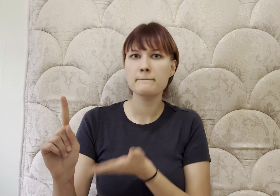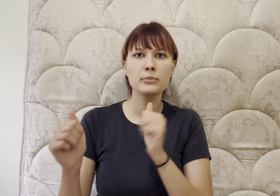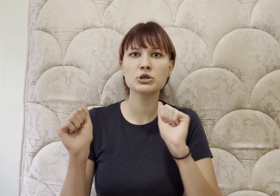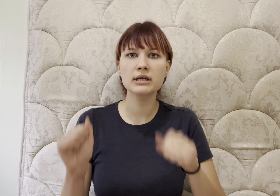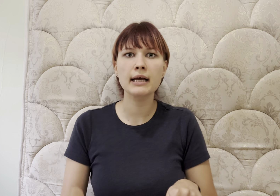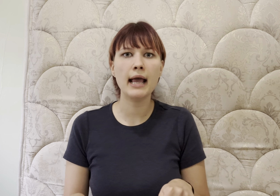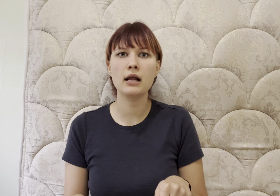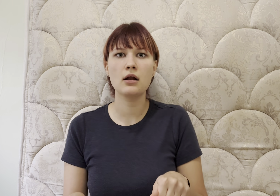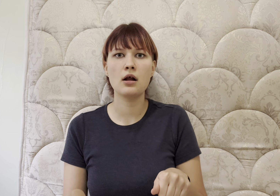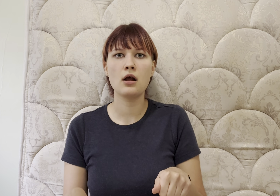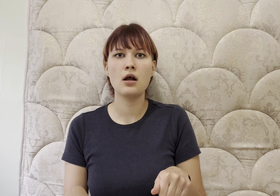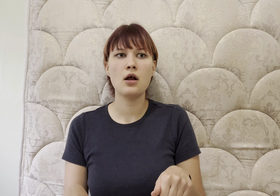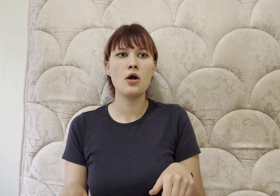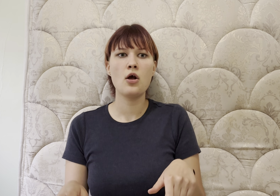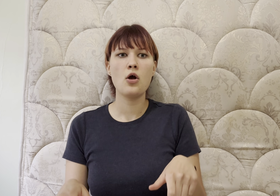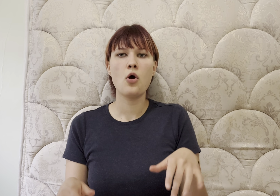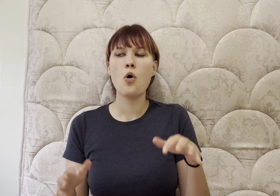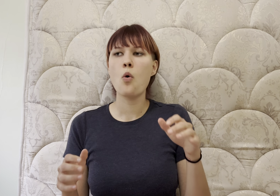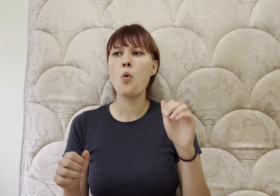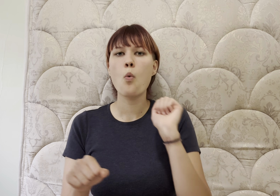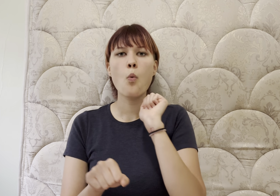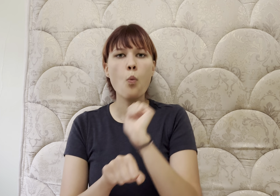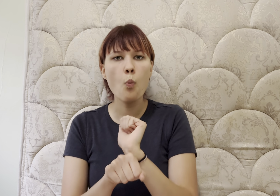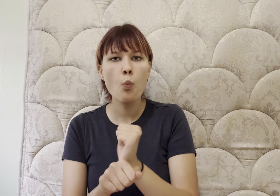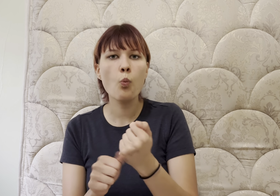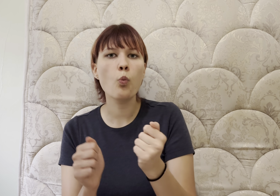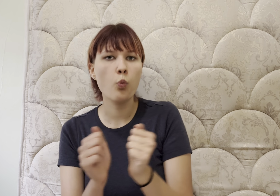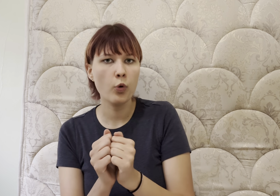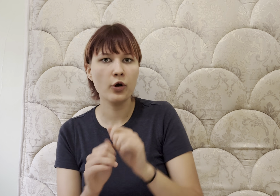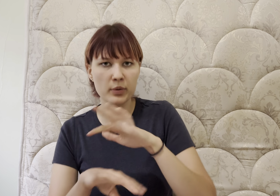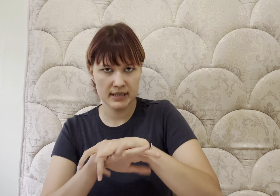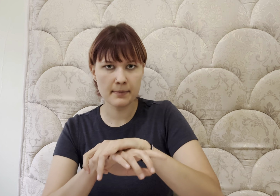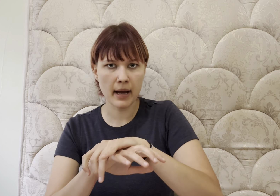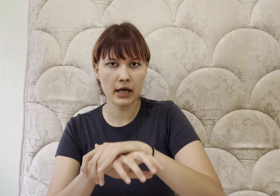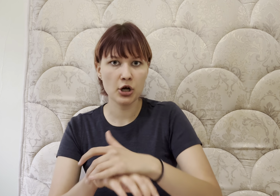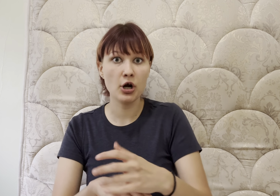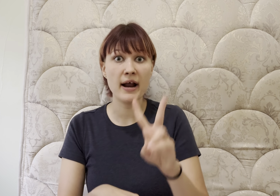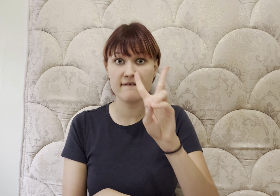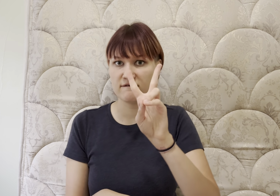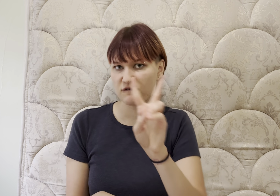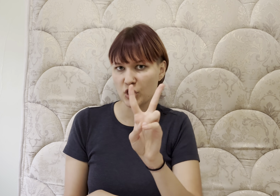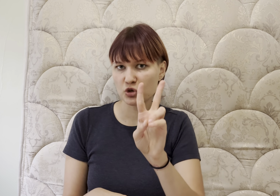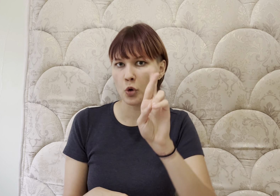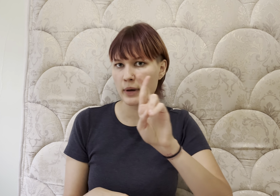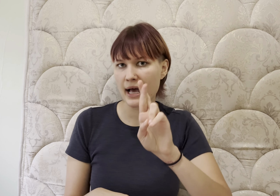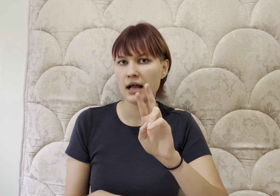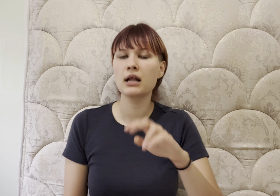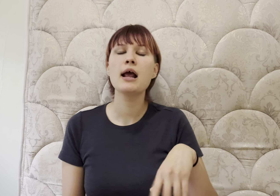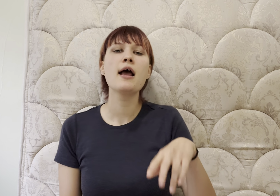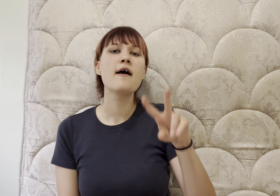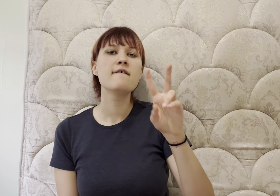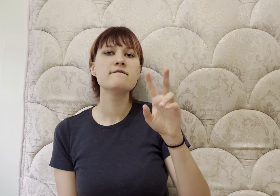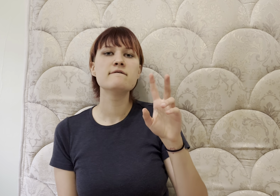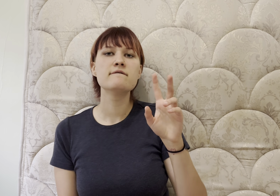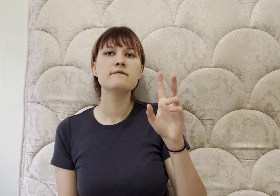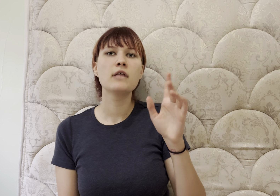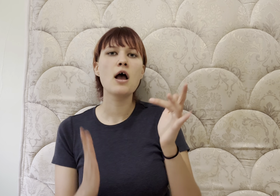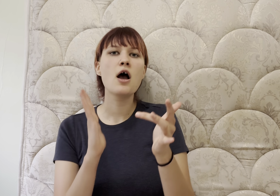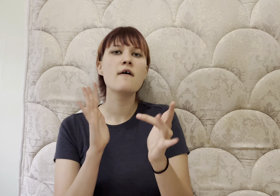in virtual reality. And at the same time that's happening, the therapist helps you to calm down. So what the therapist is trying to do is